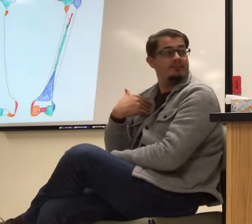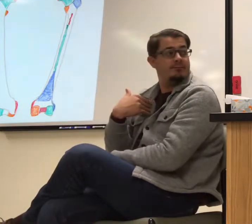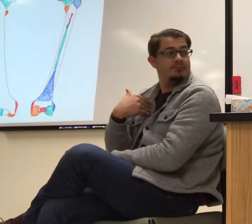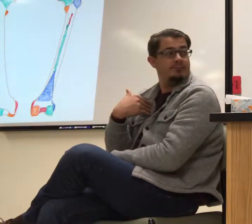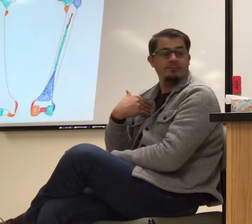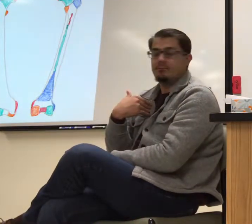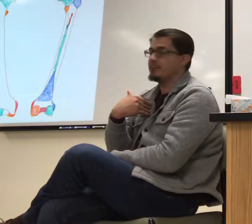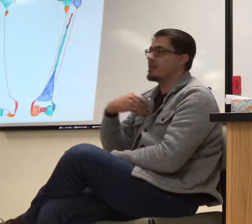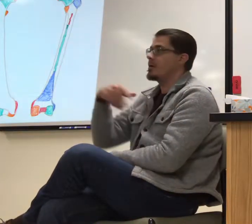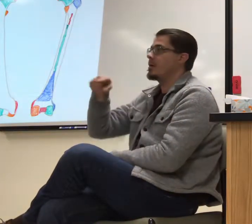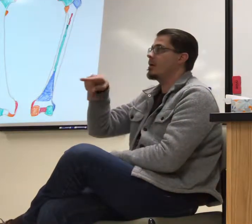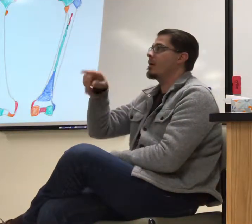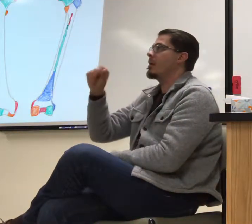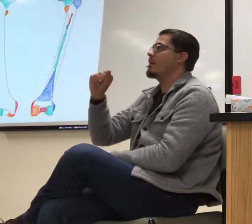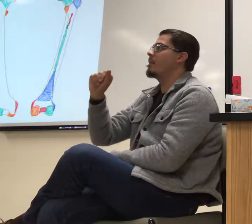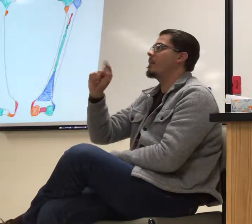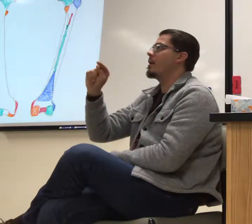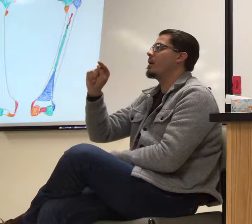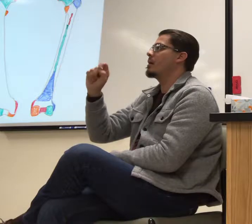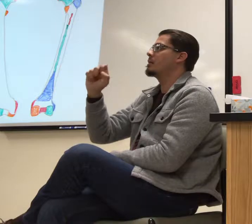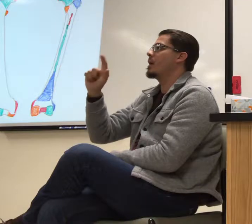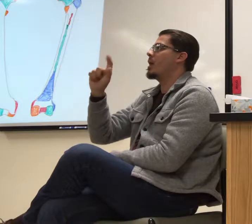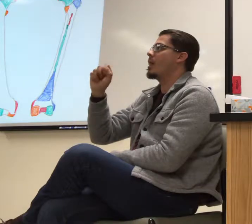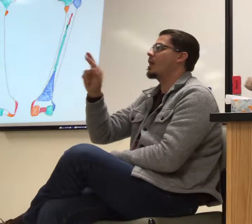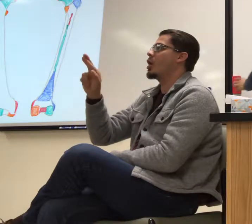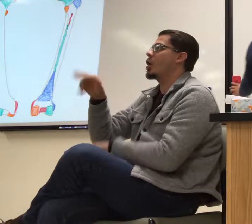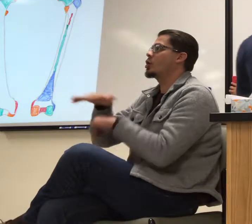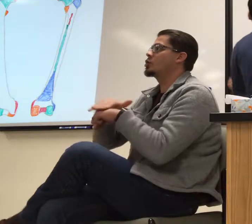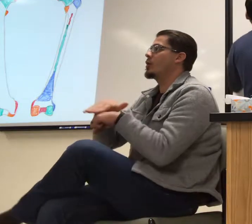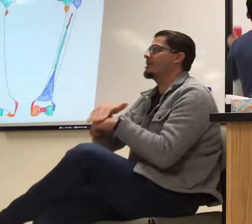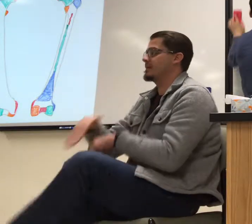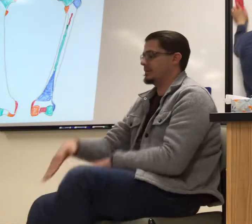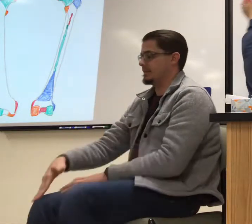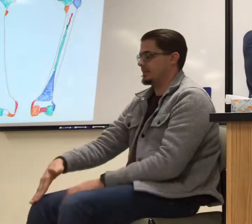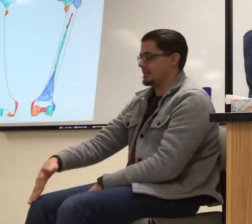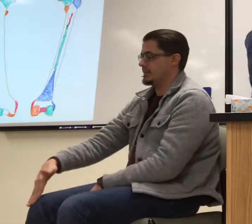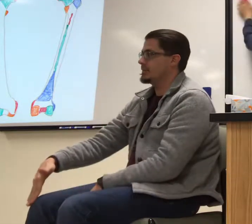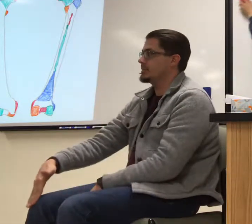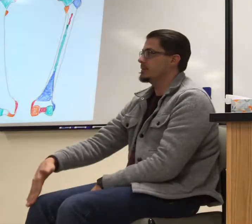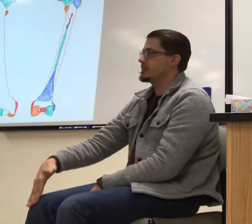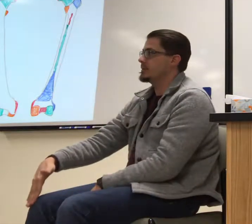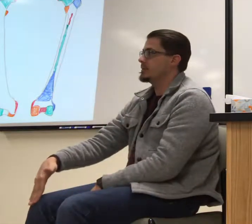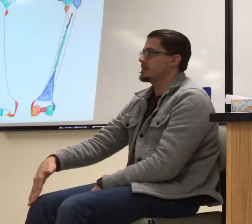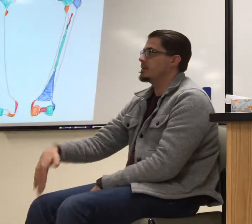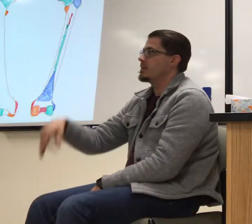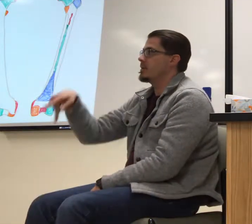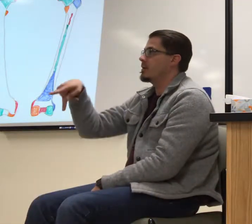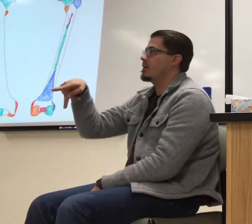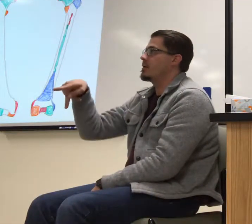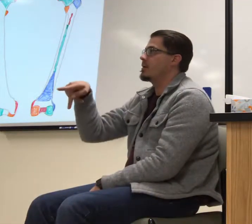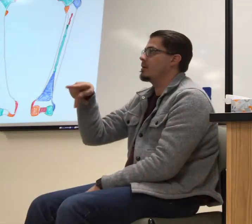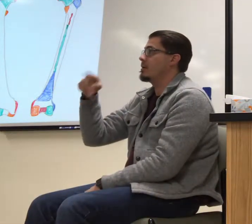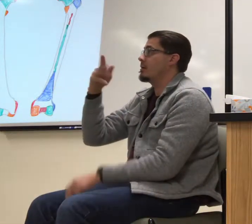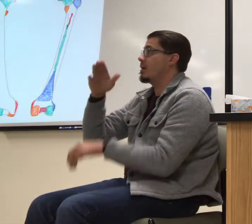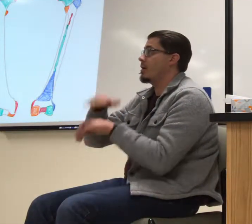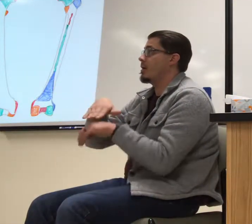patellar surface. Still on femur.